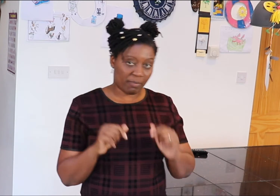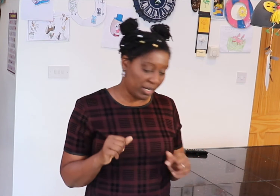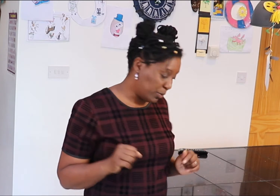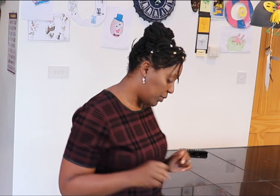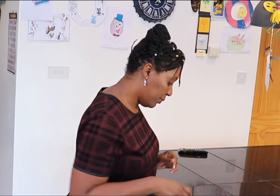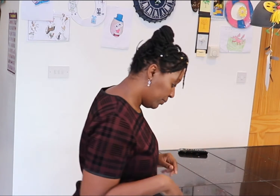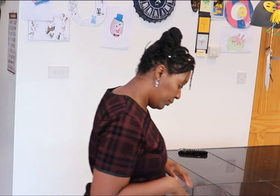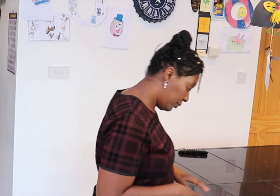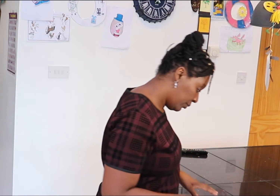my notes.